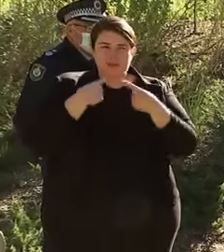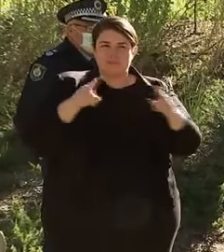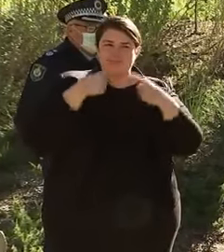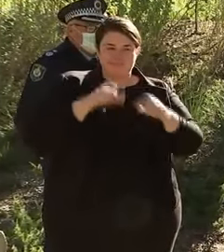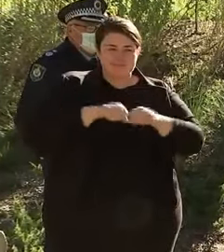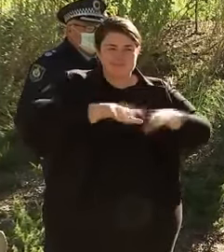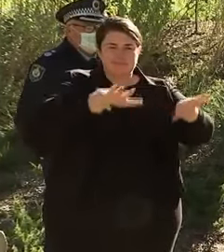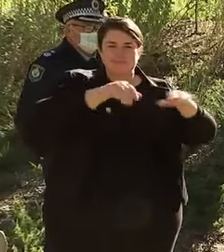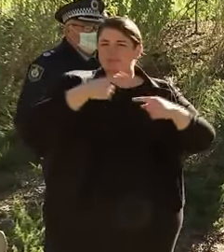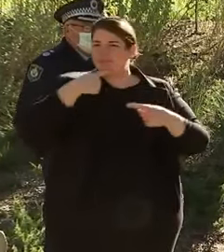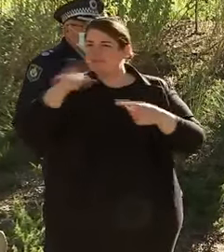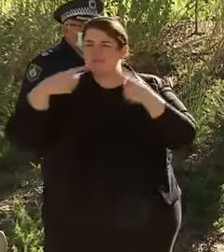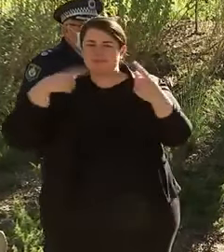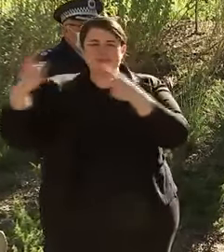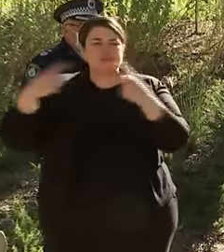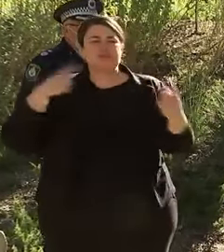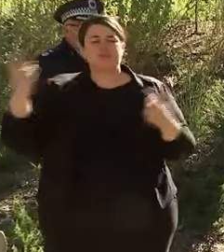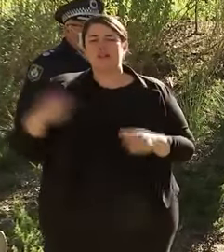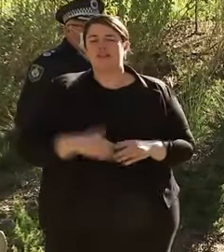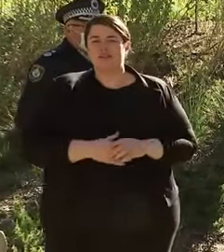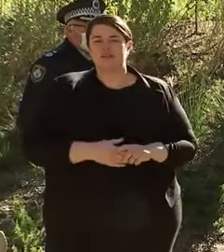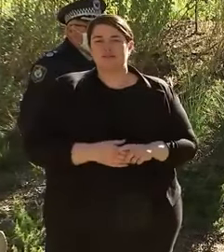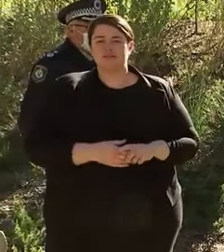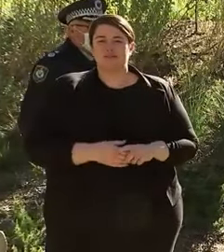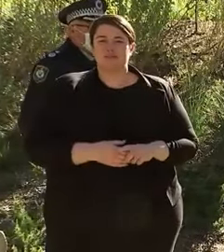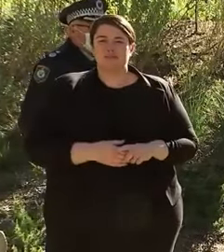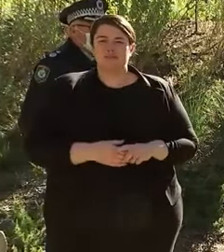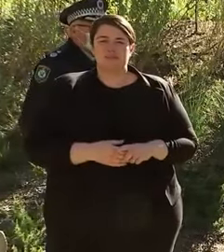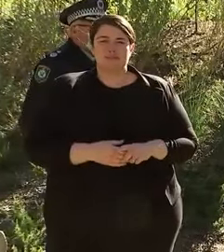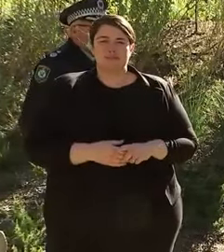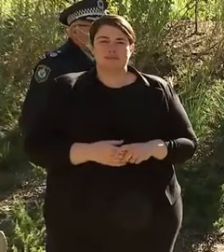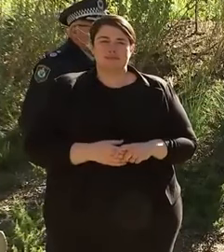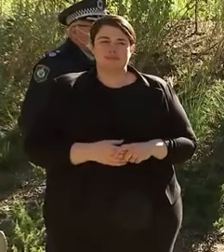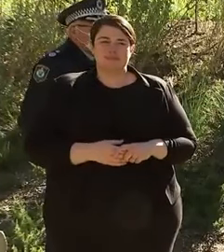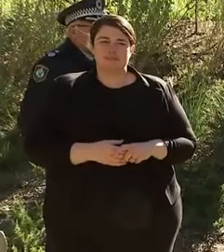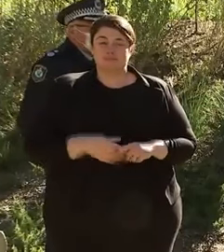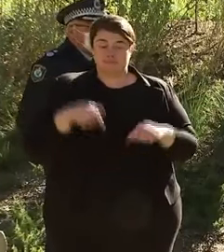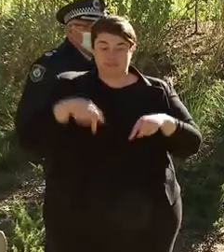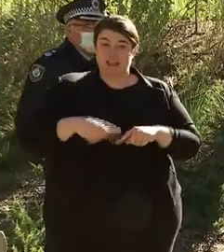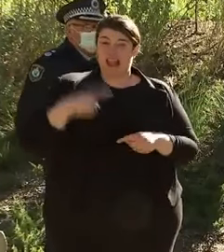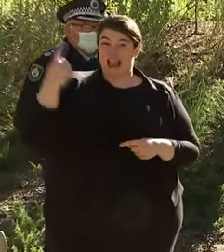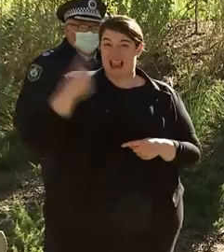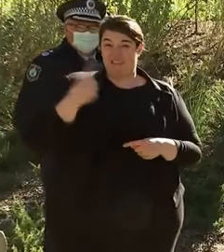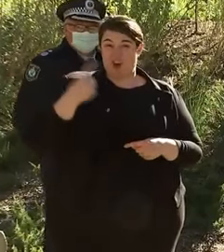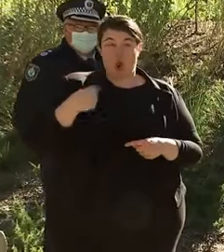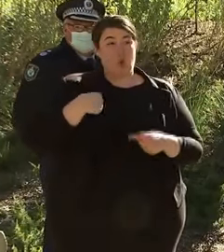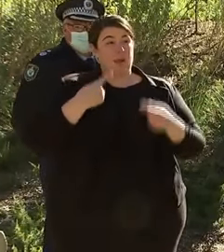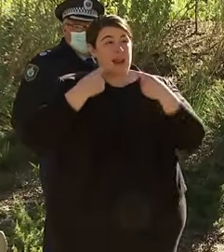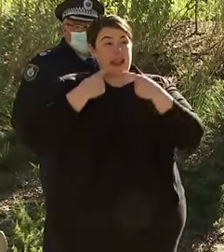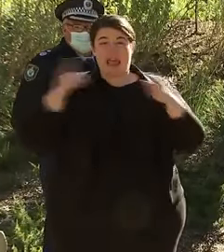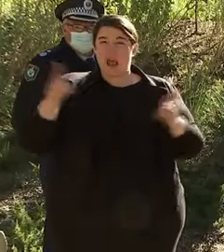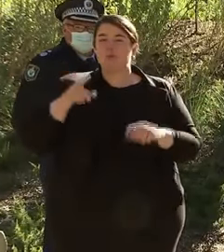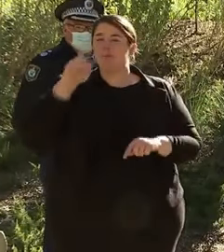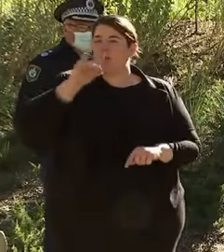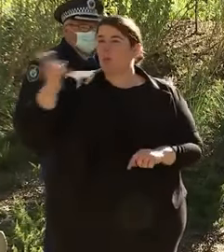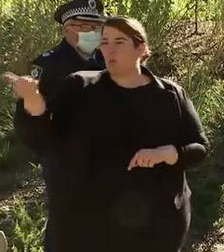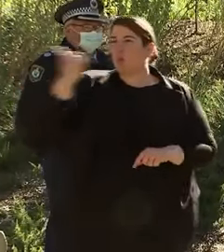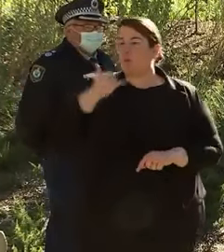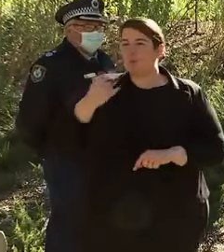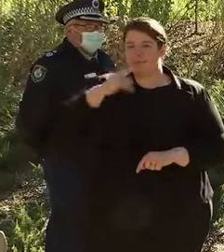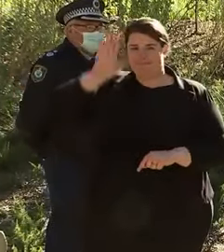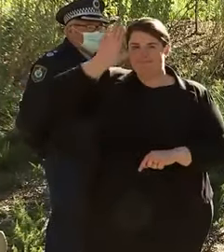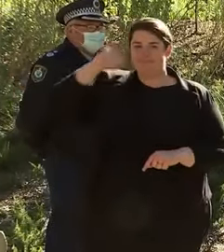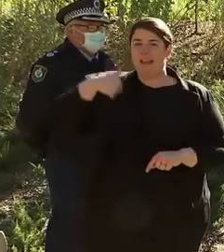our mechanism. And again, the community often, as soon as we do this at 11 o'clock, ring up and it self-identifies. So